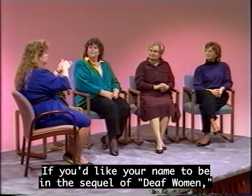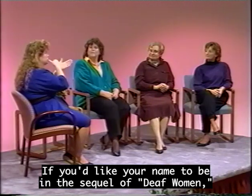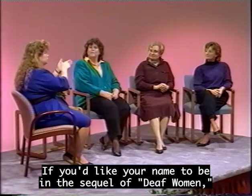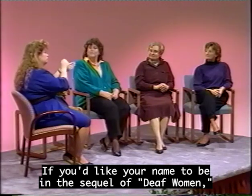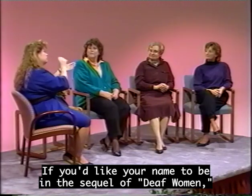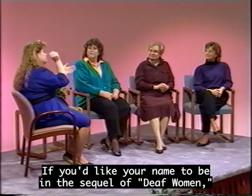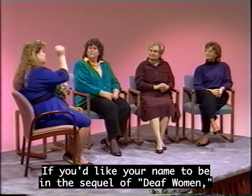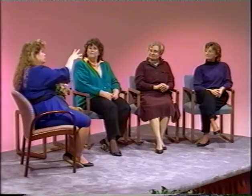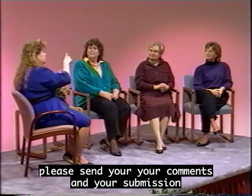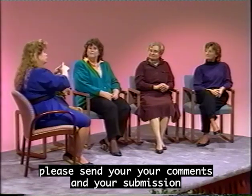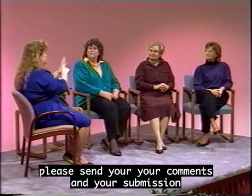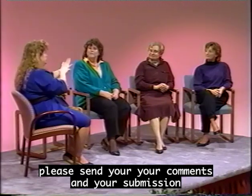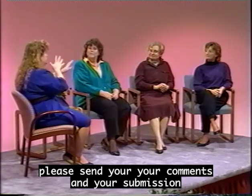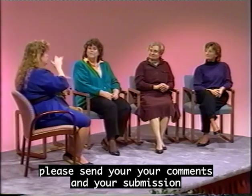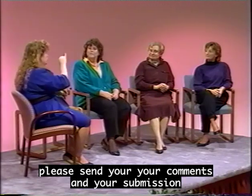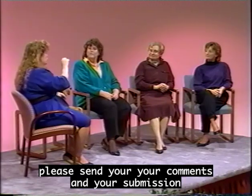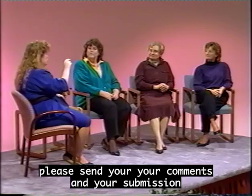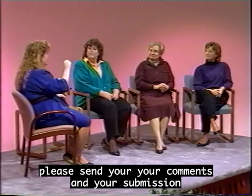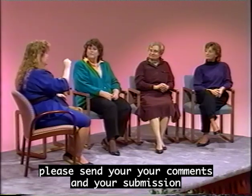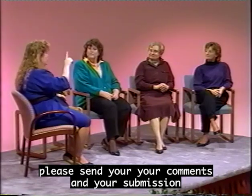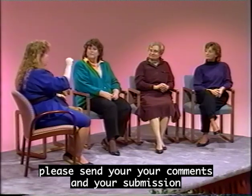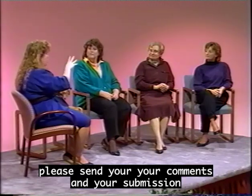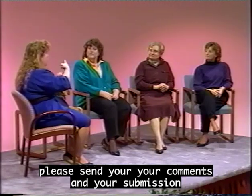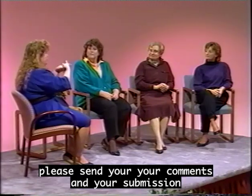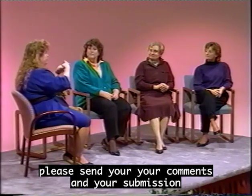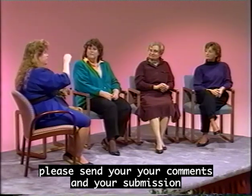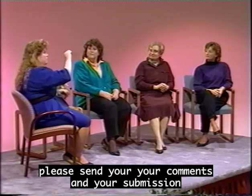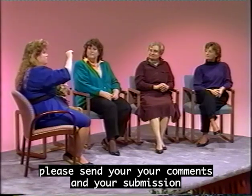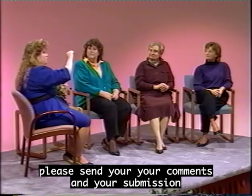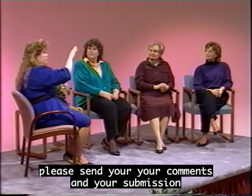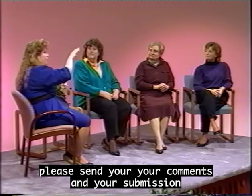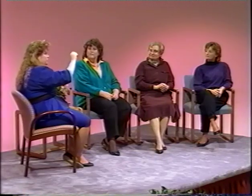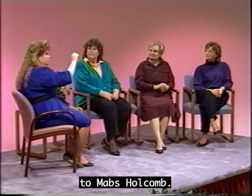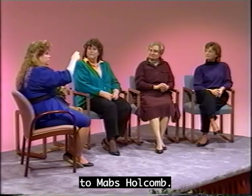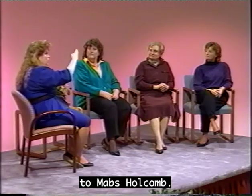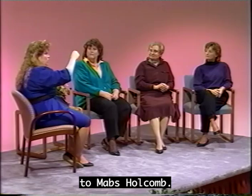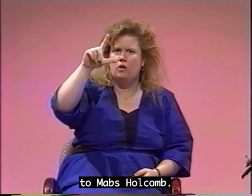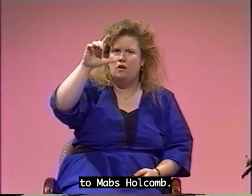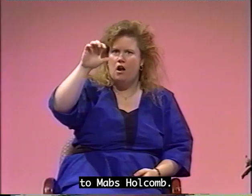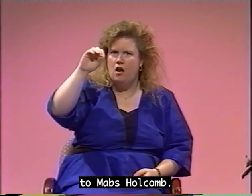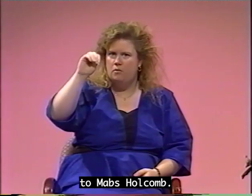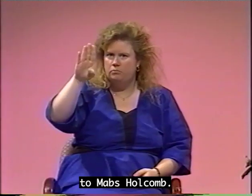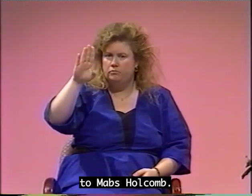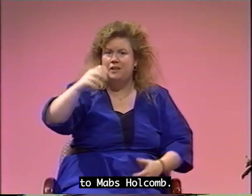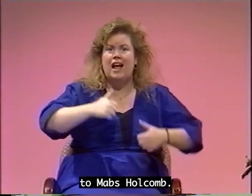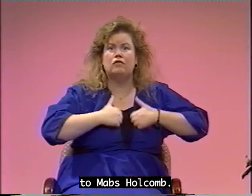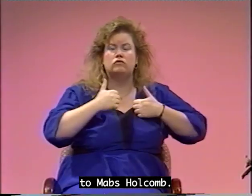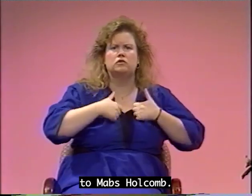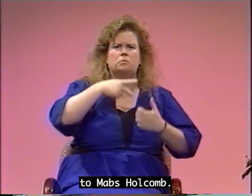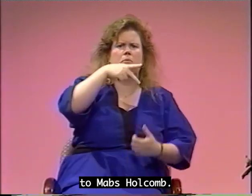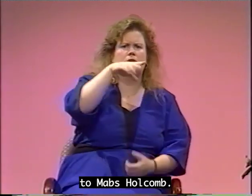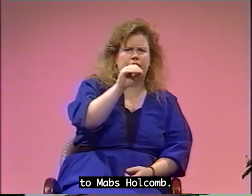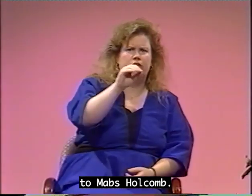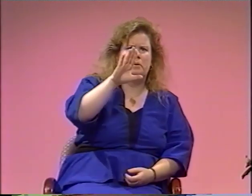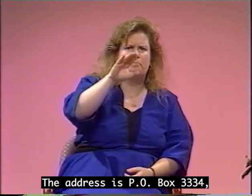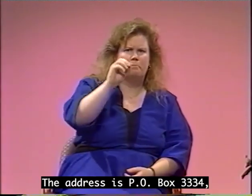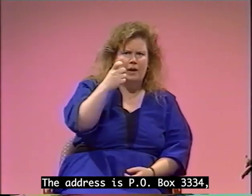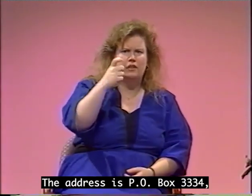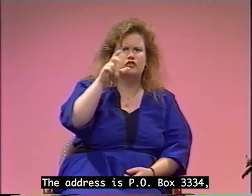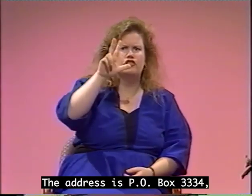sequel of Deaf Women, please send your comments and your submission to Mabs Holcomb. The address is P.O.